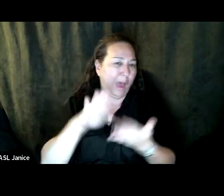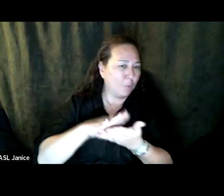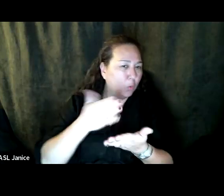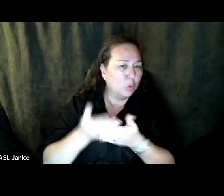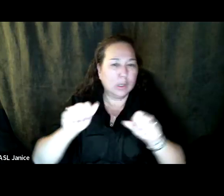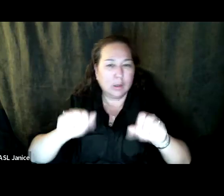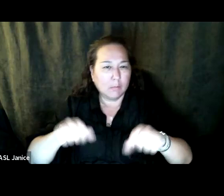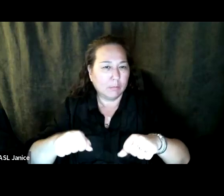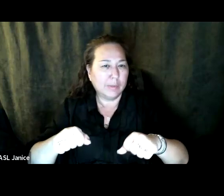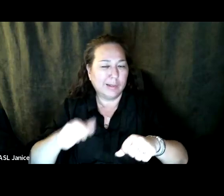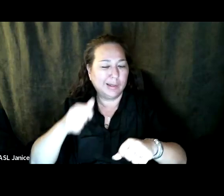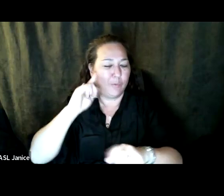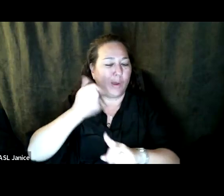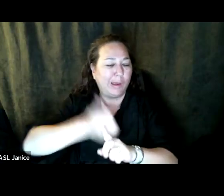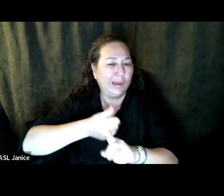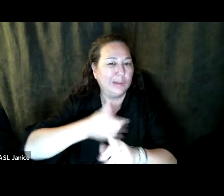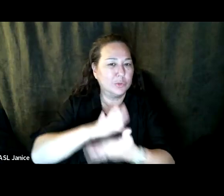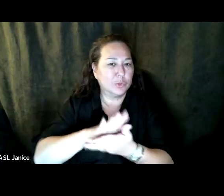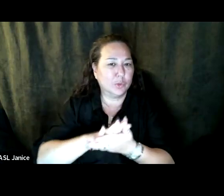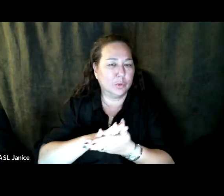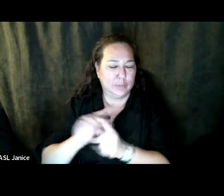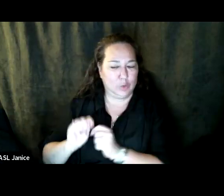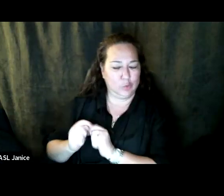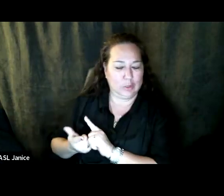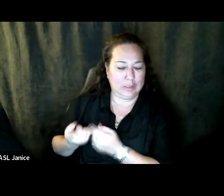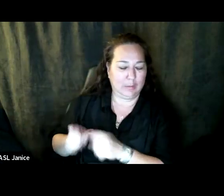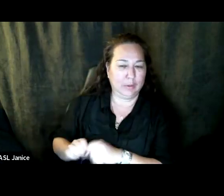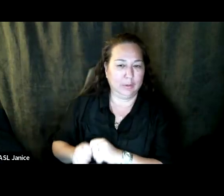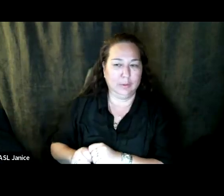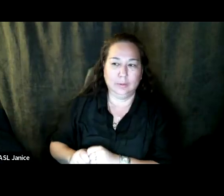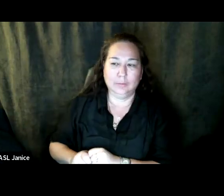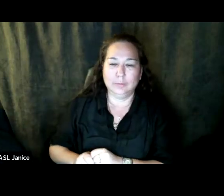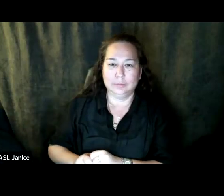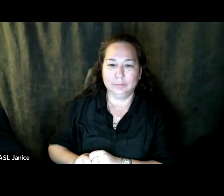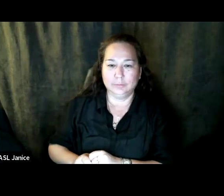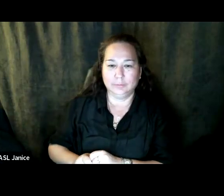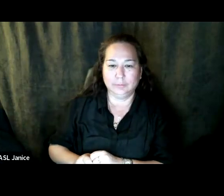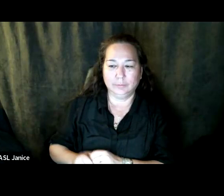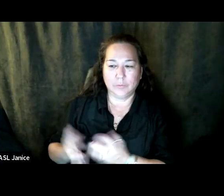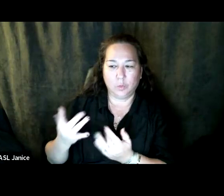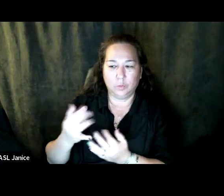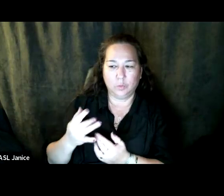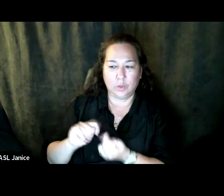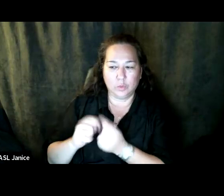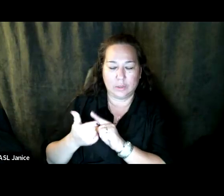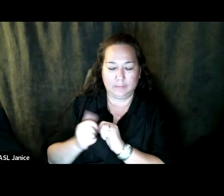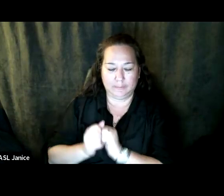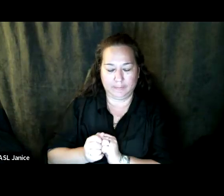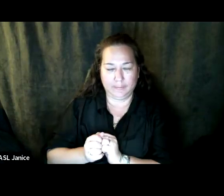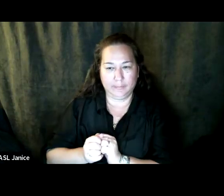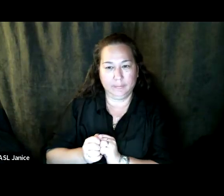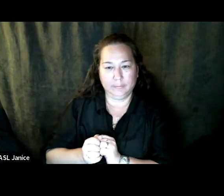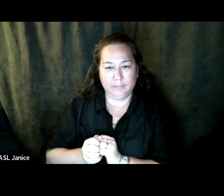those. Todas las escuelas que se están ofreciendo. Muchas gracias. Esto es bien importante para nuestra familia. Recuerda que hay